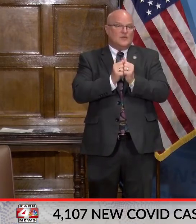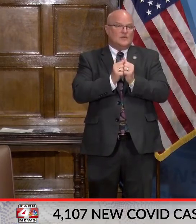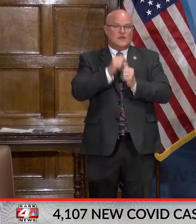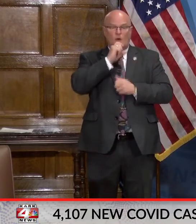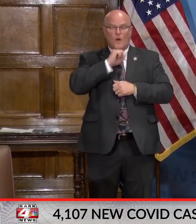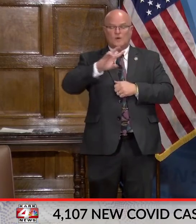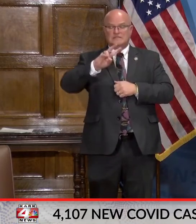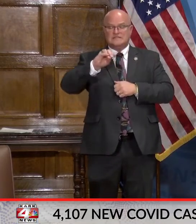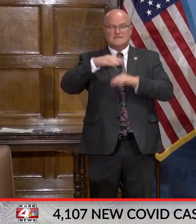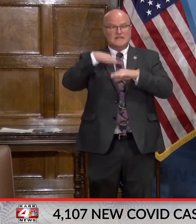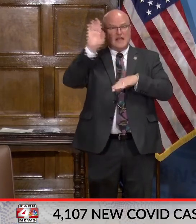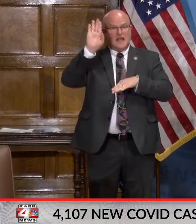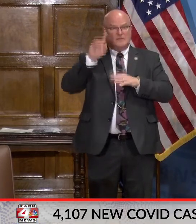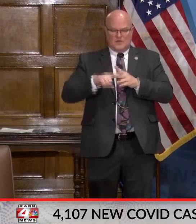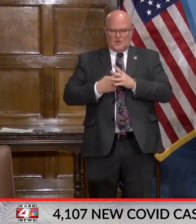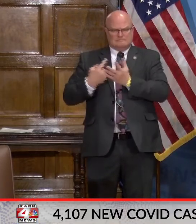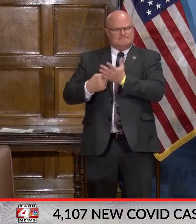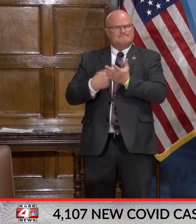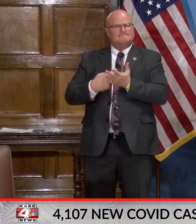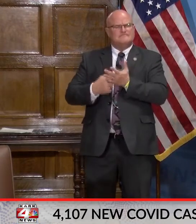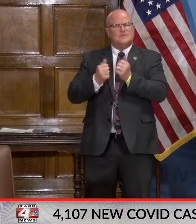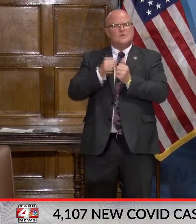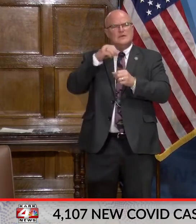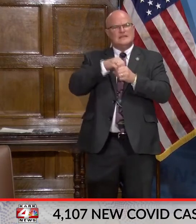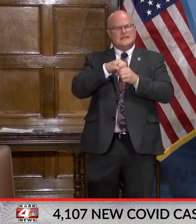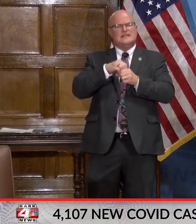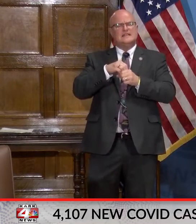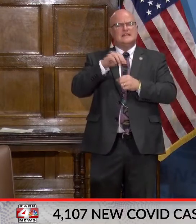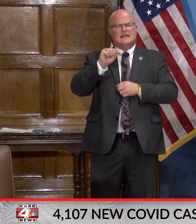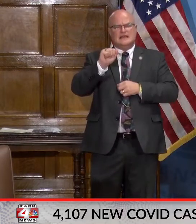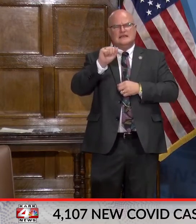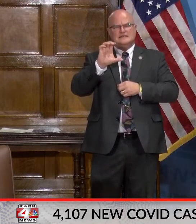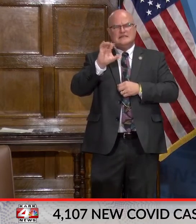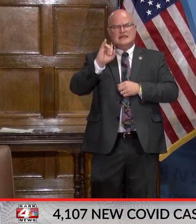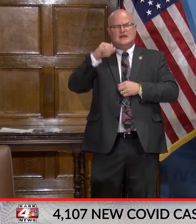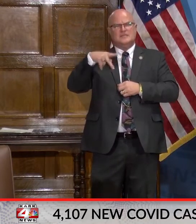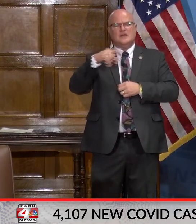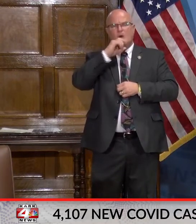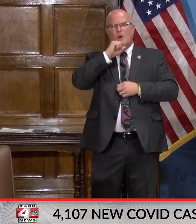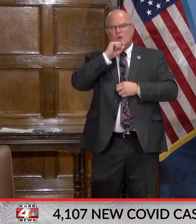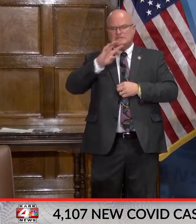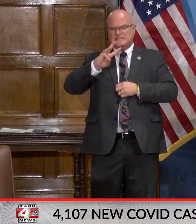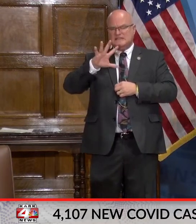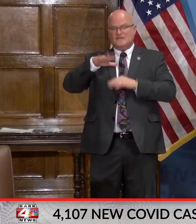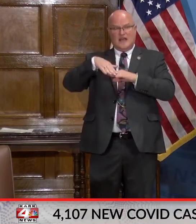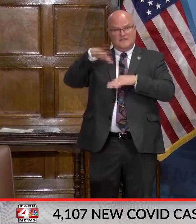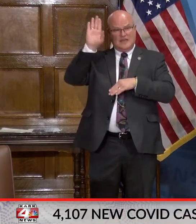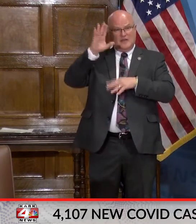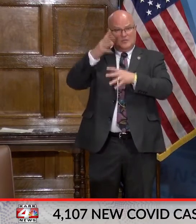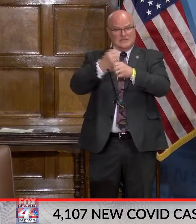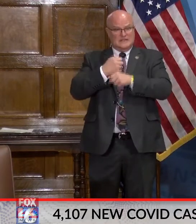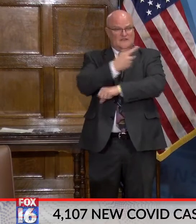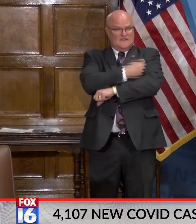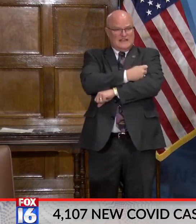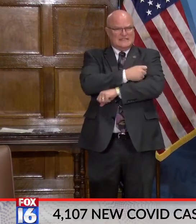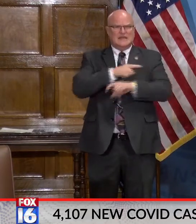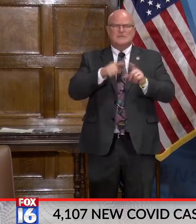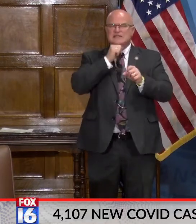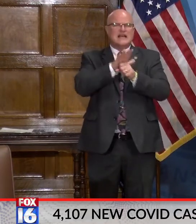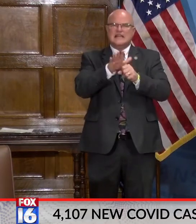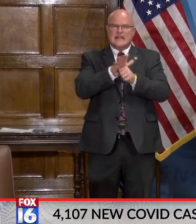70-year-olds, the original discussions within the ACIP were to have this 65 and older group receive the vaccine, but there's not